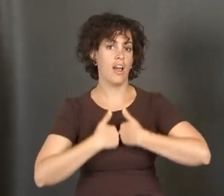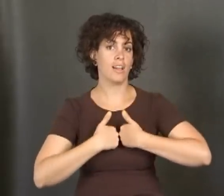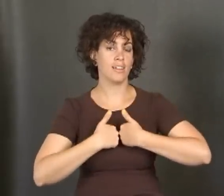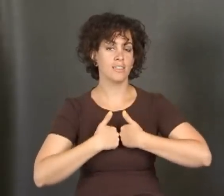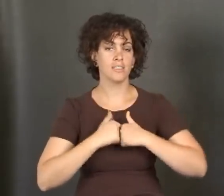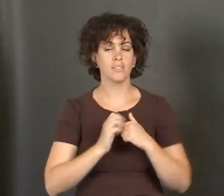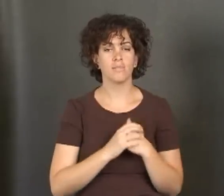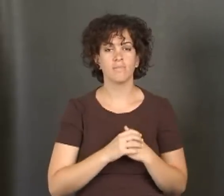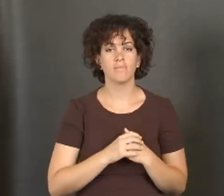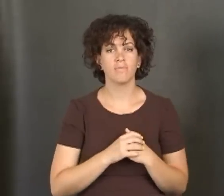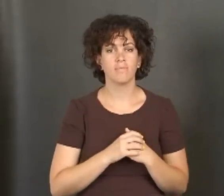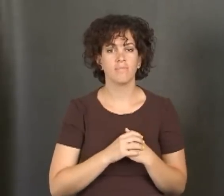Jacket.